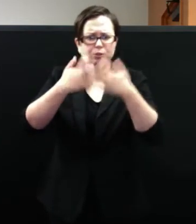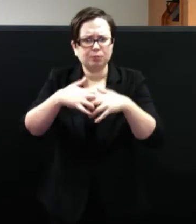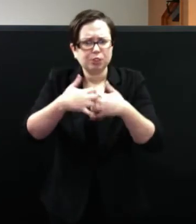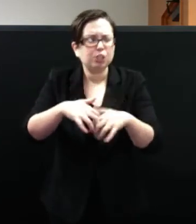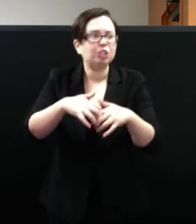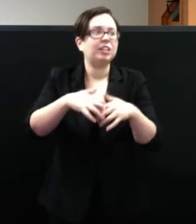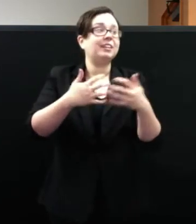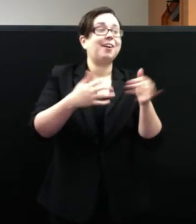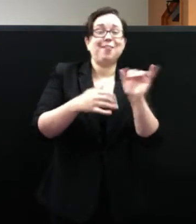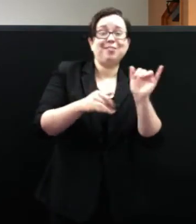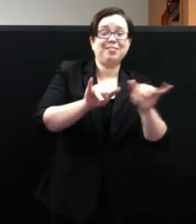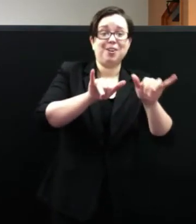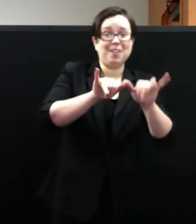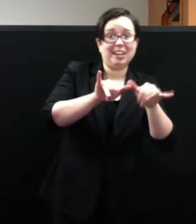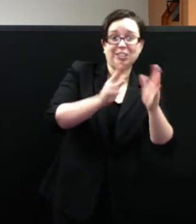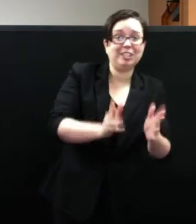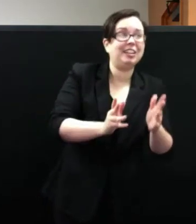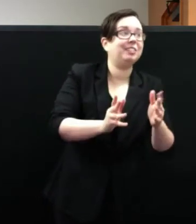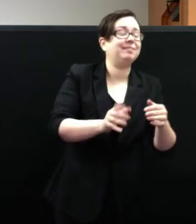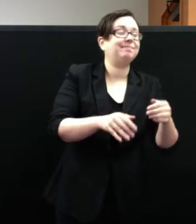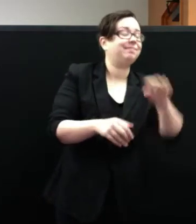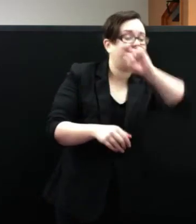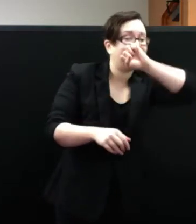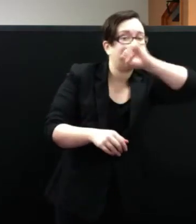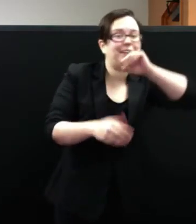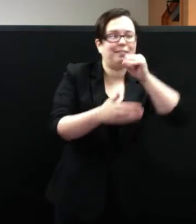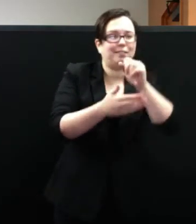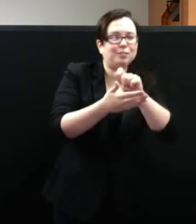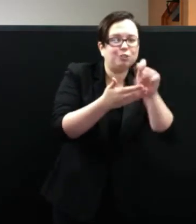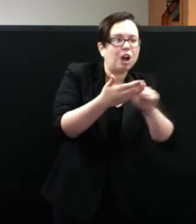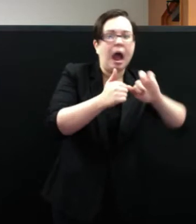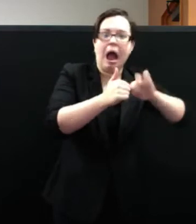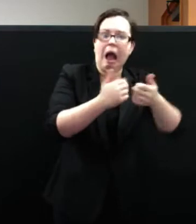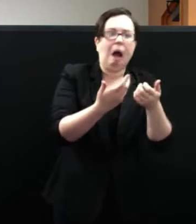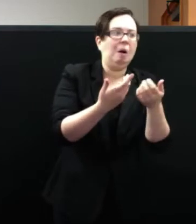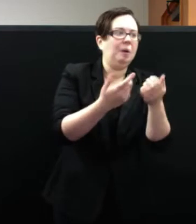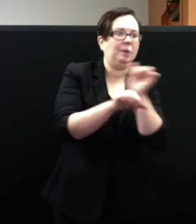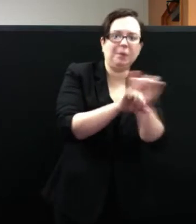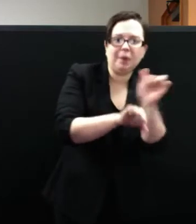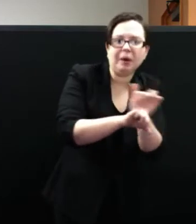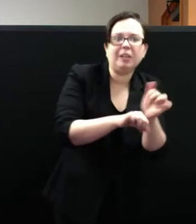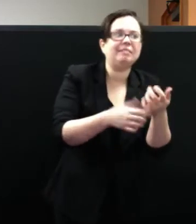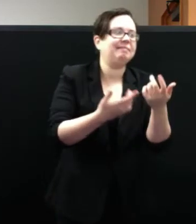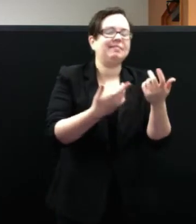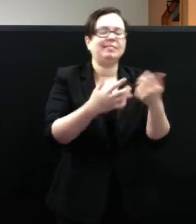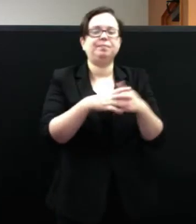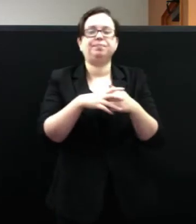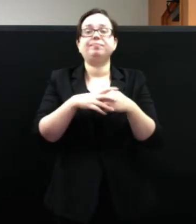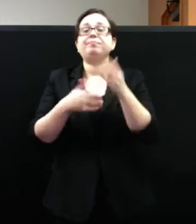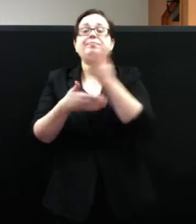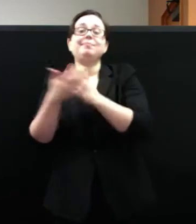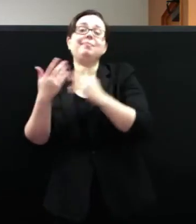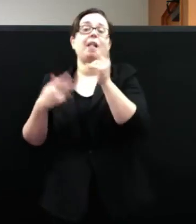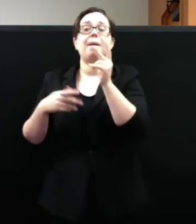mechanics of this. And then there are others that are about people. You know, it's about visualizing the experience that people